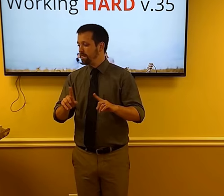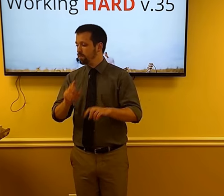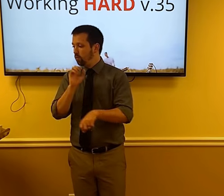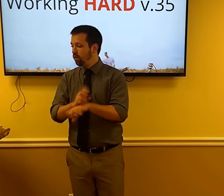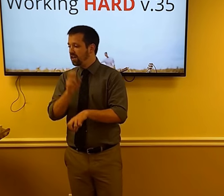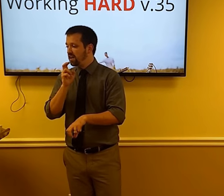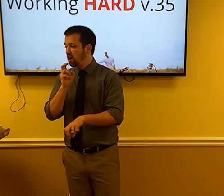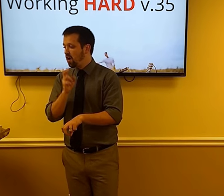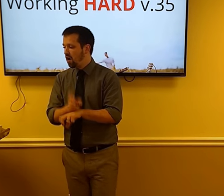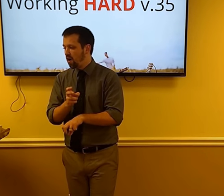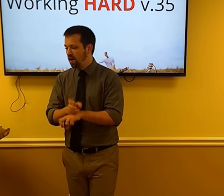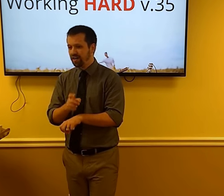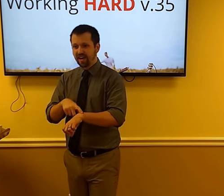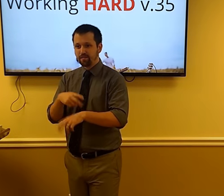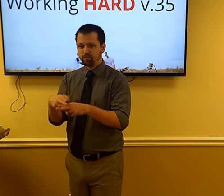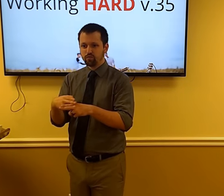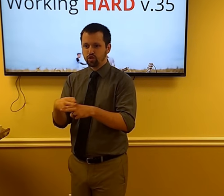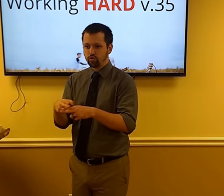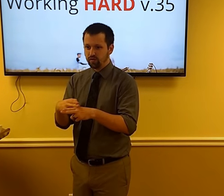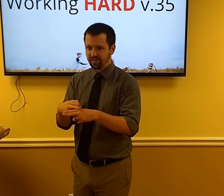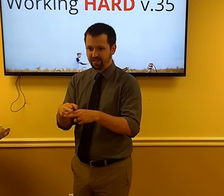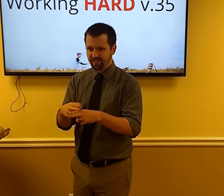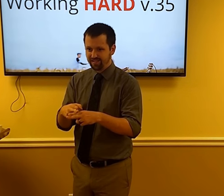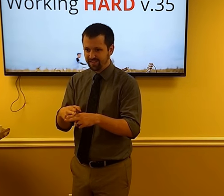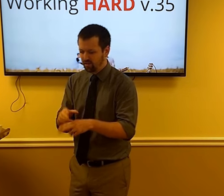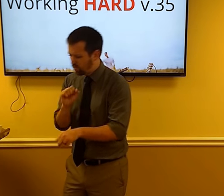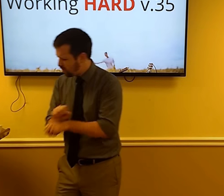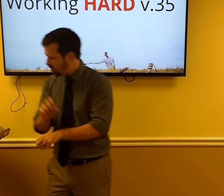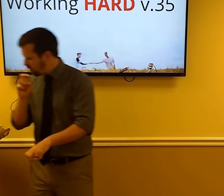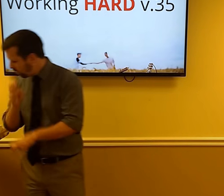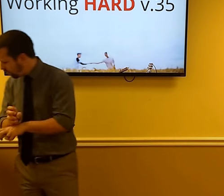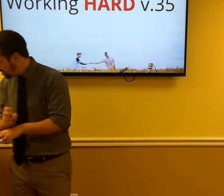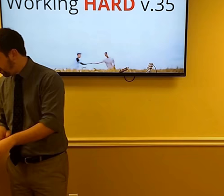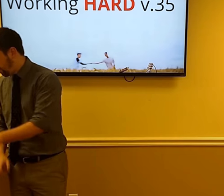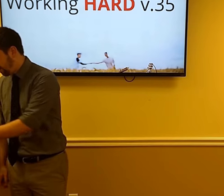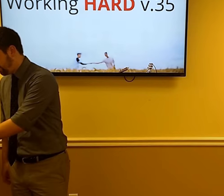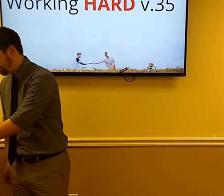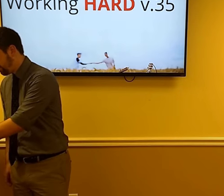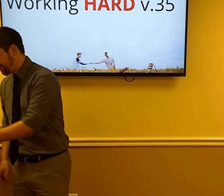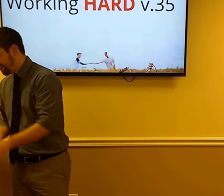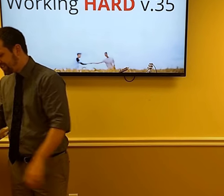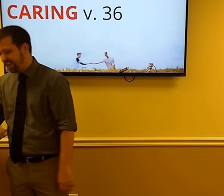but working hard. Time short. So, working hard.